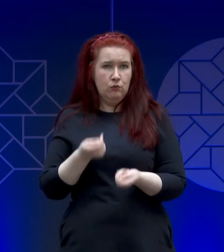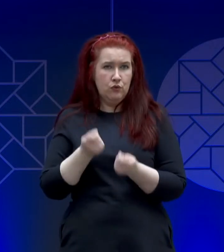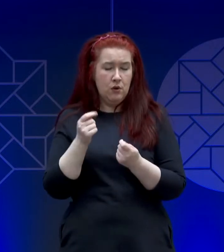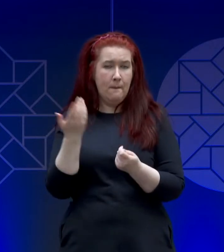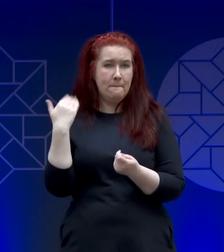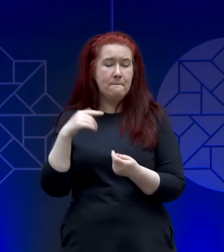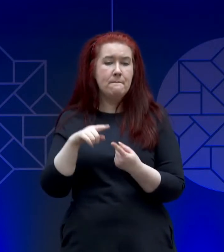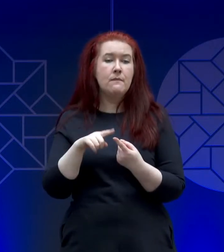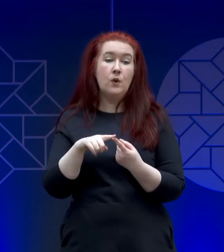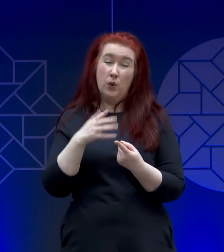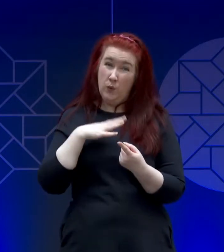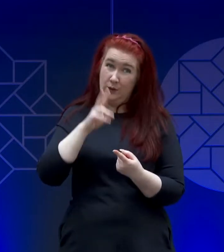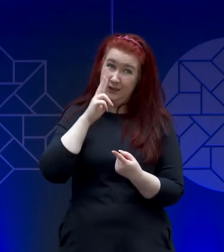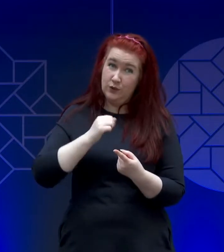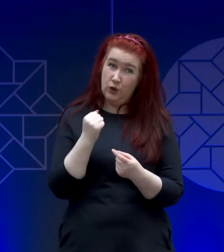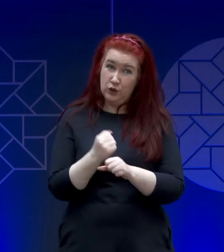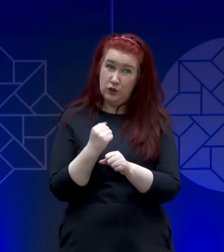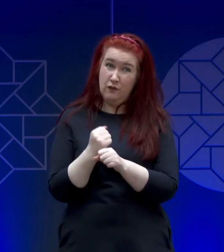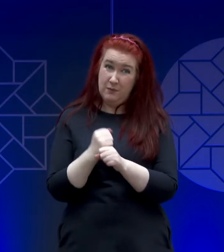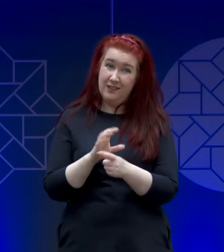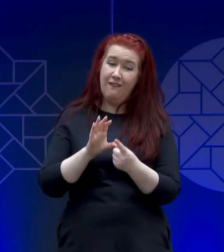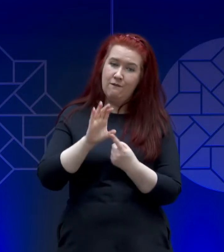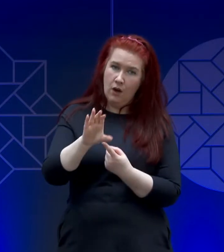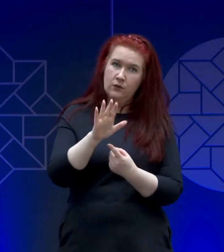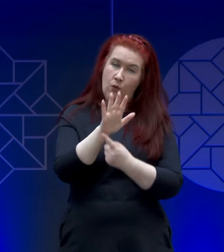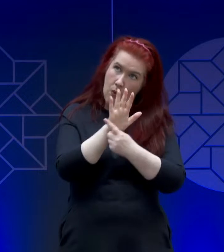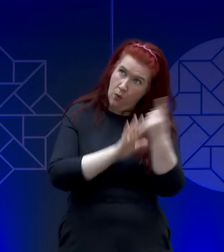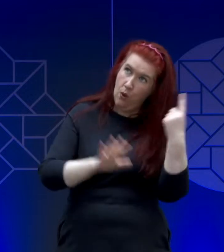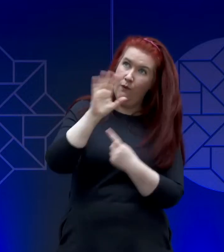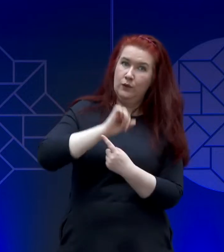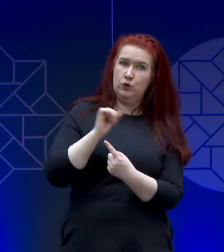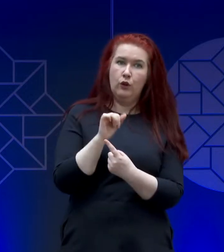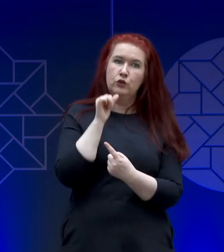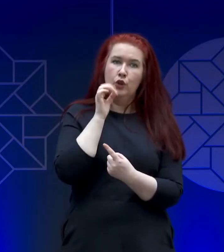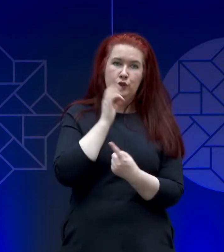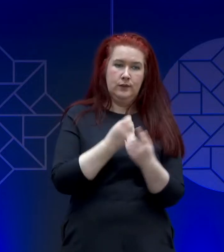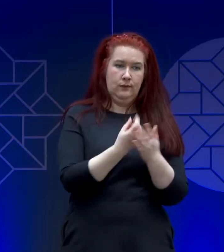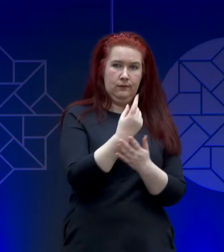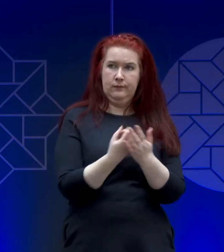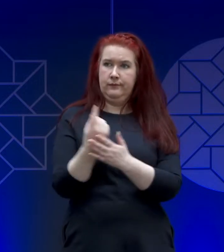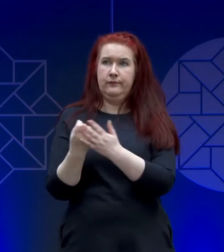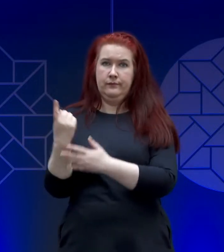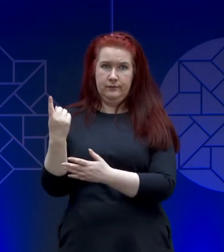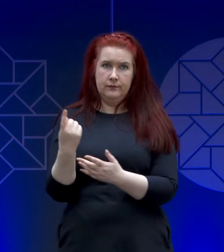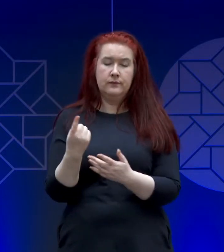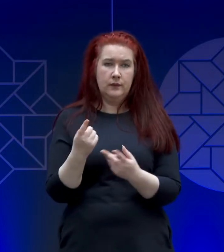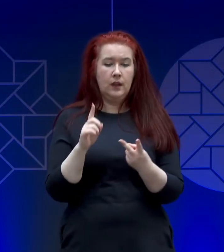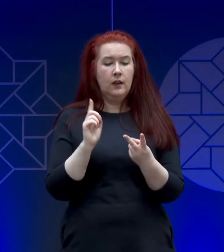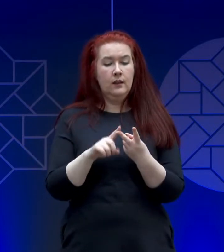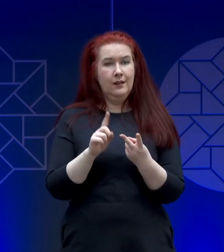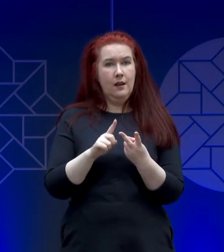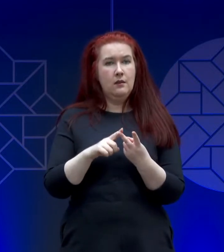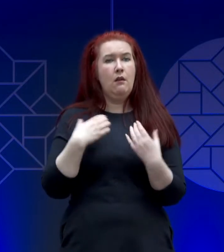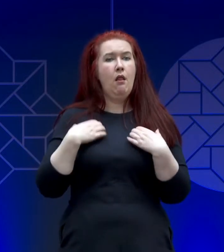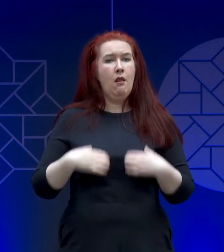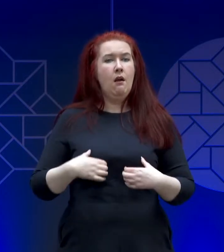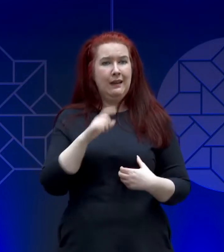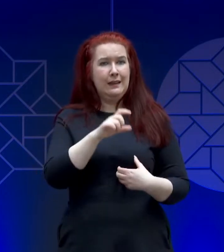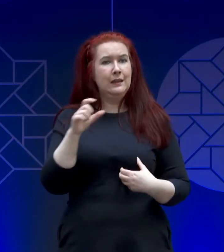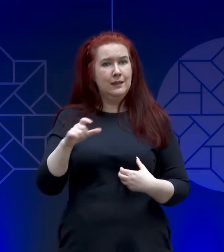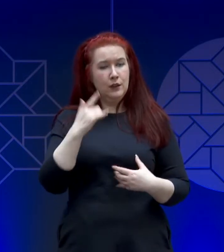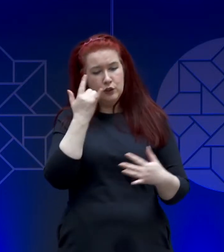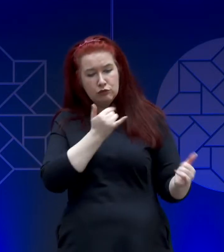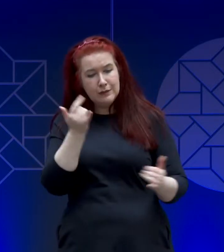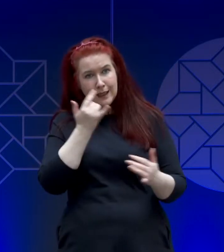want to see the Scottish Government fund across the nation so that no person is left behind, and lung cancer screening, which has been